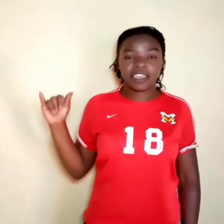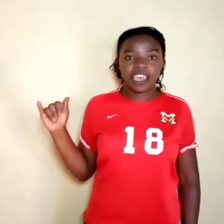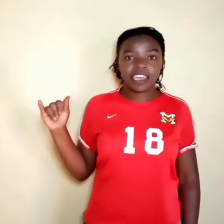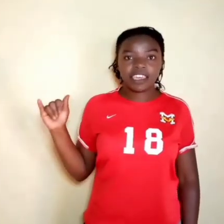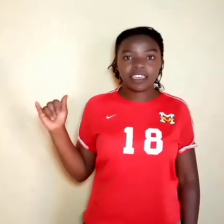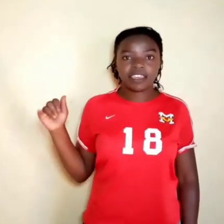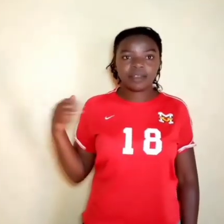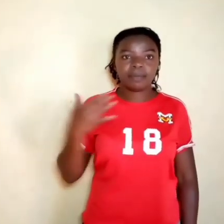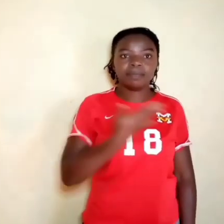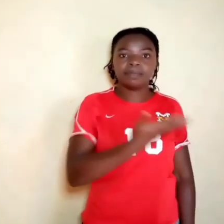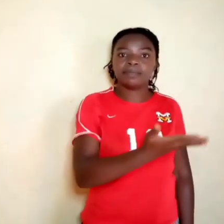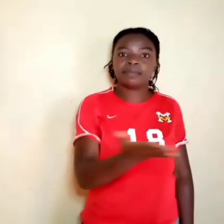they,